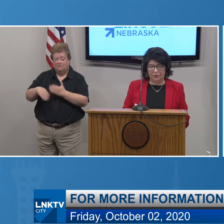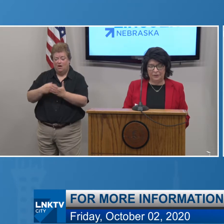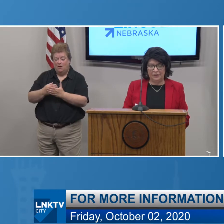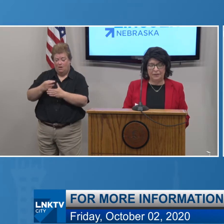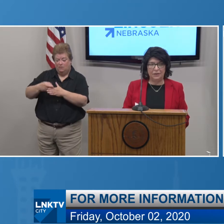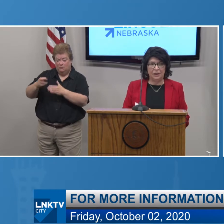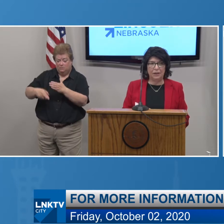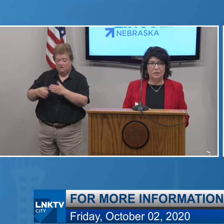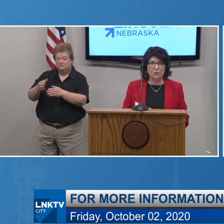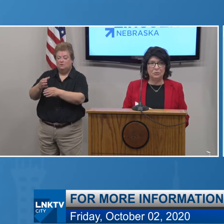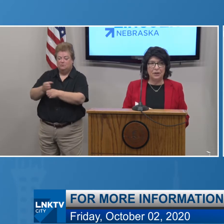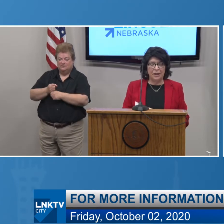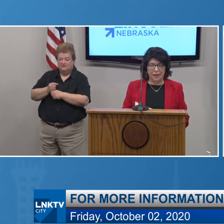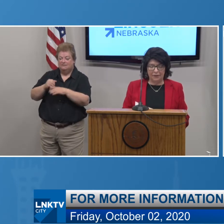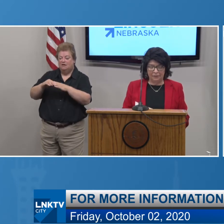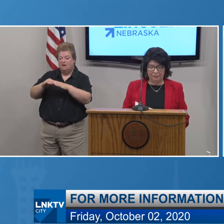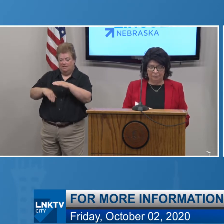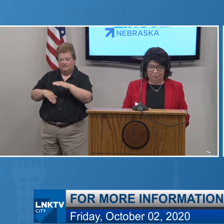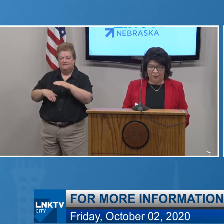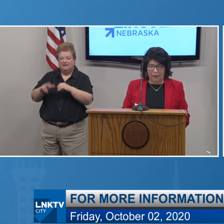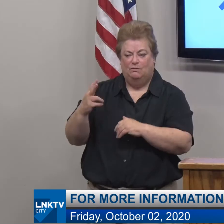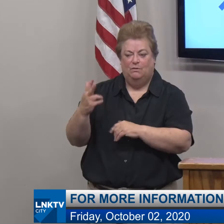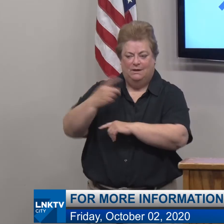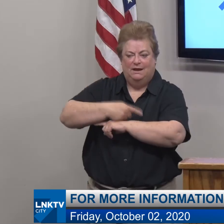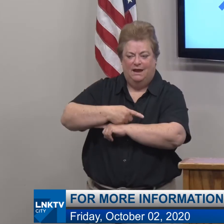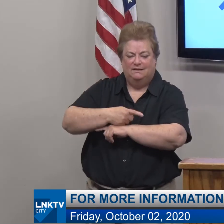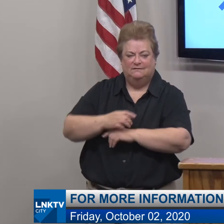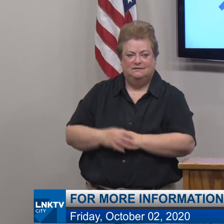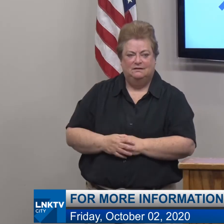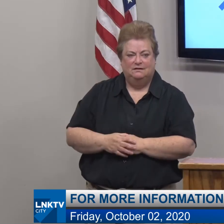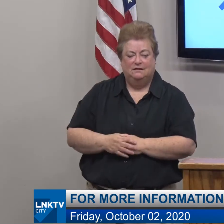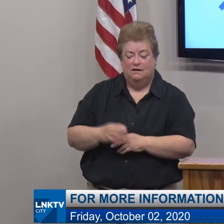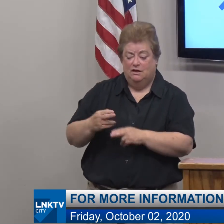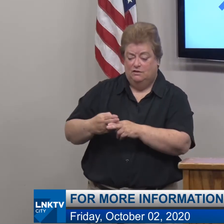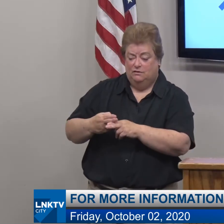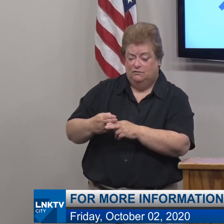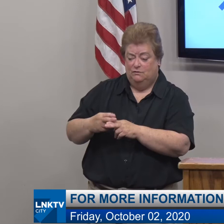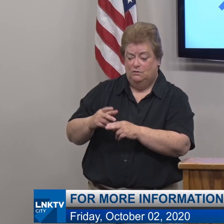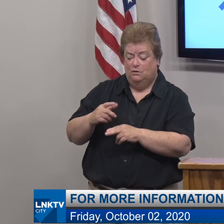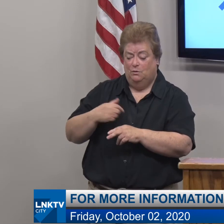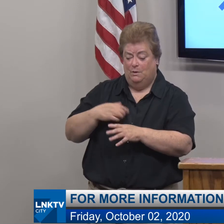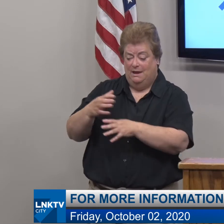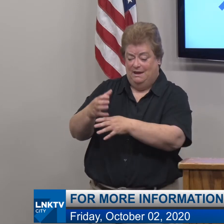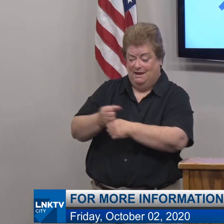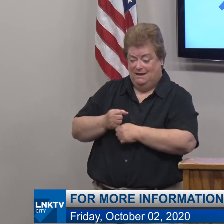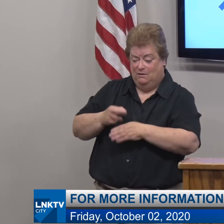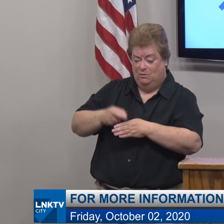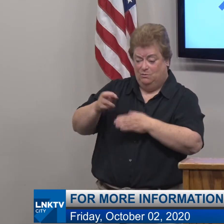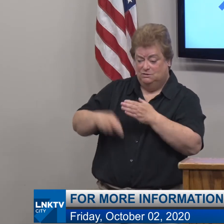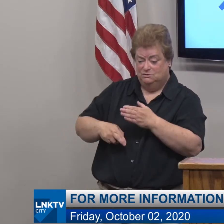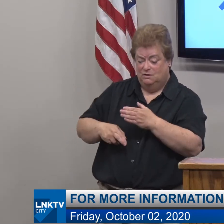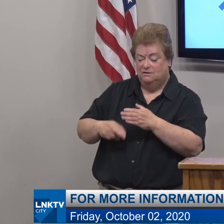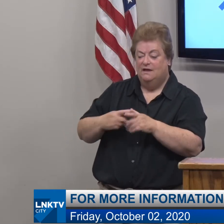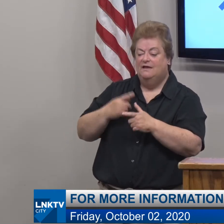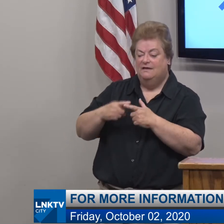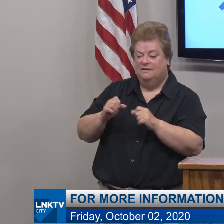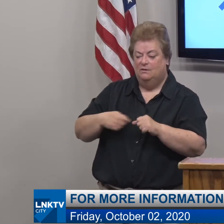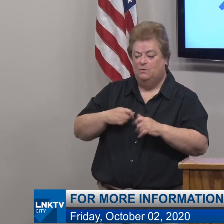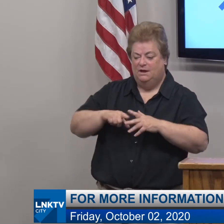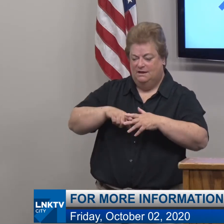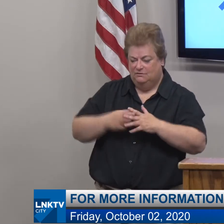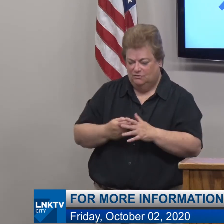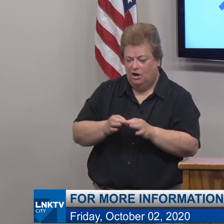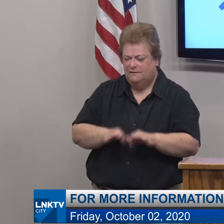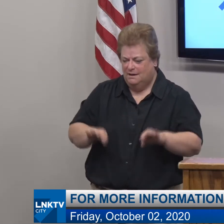been received in under 3 days. The sooner the lab reports are received, the sooner we can begin the important steps